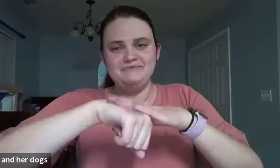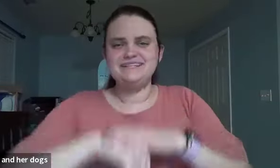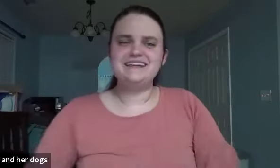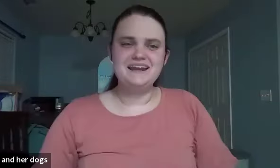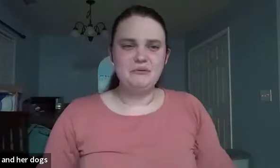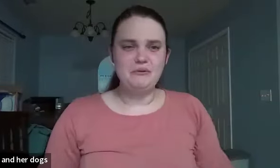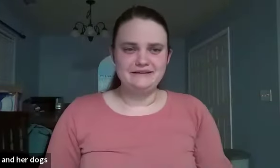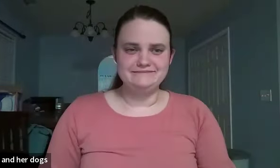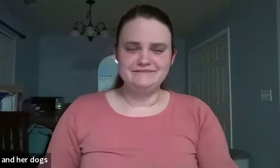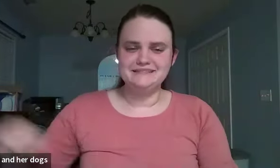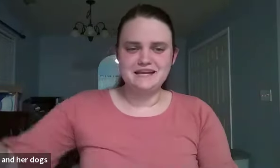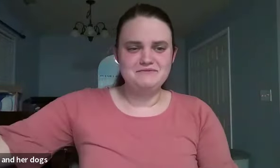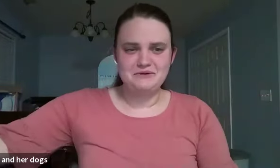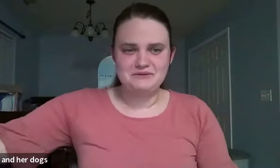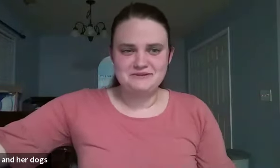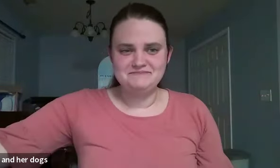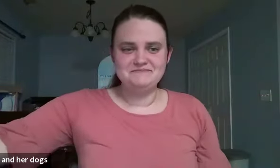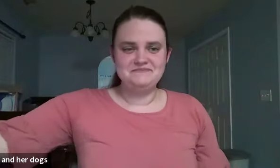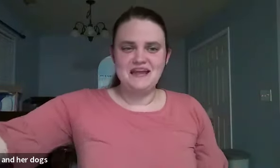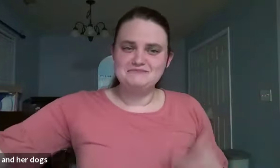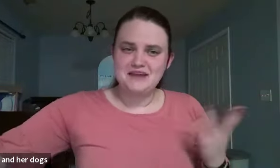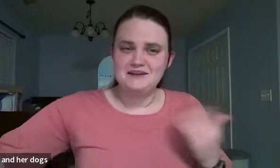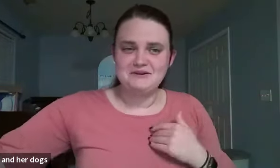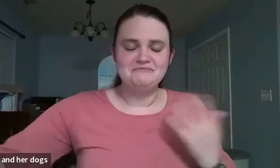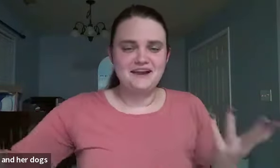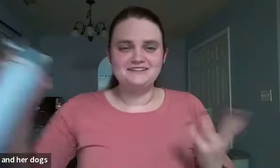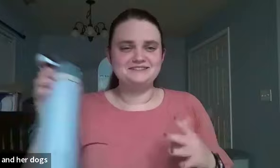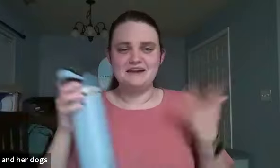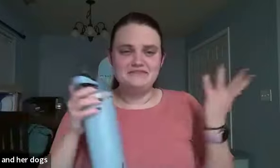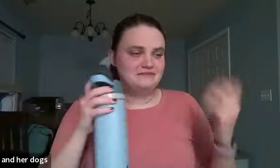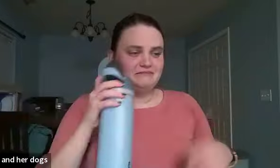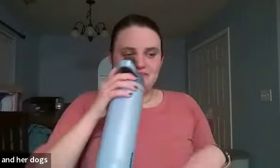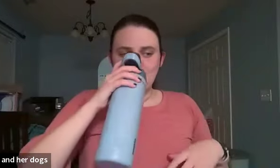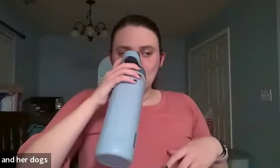on. But it's kind of boring. It's kind of boring one. I don't know. I think